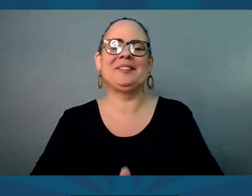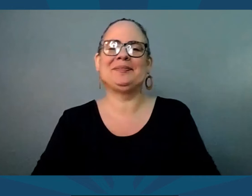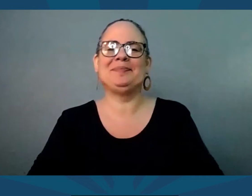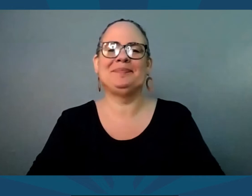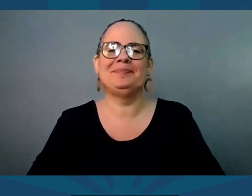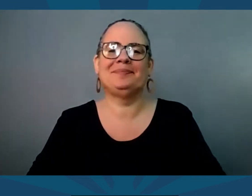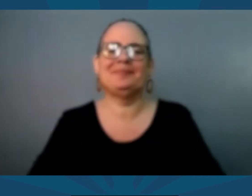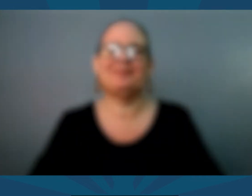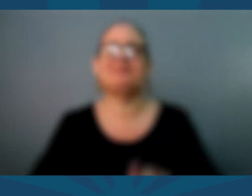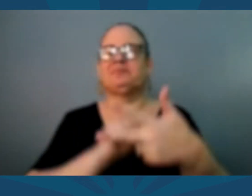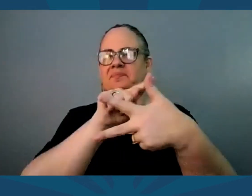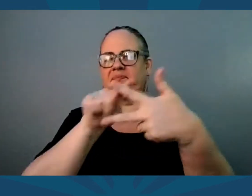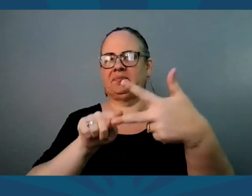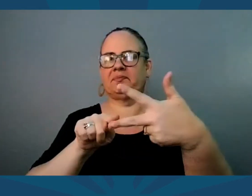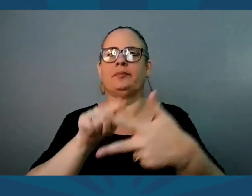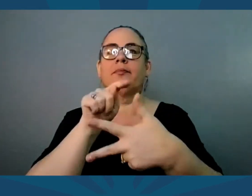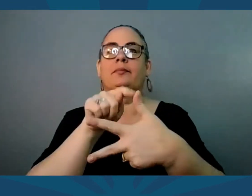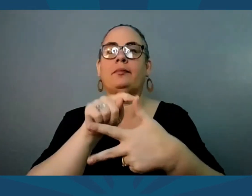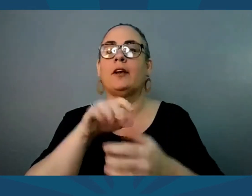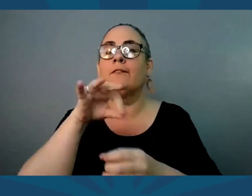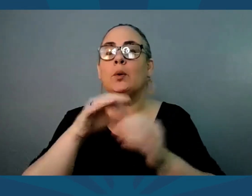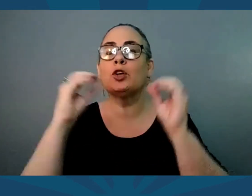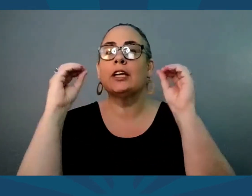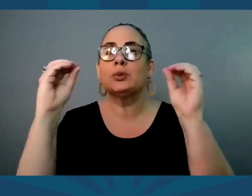our political process.